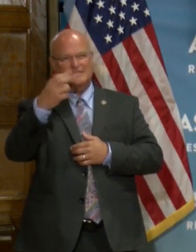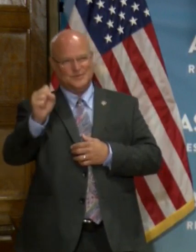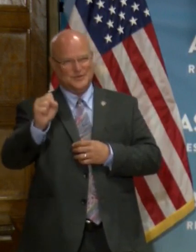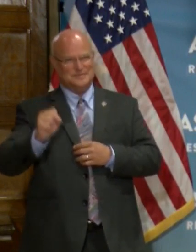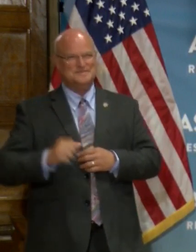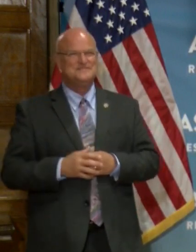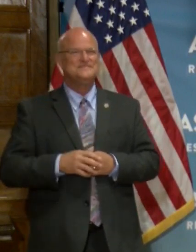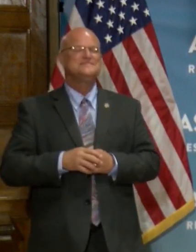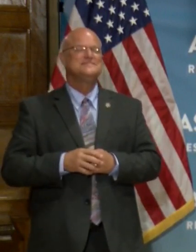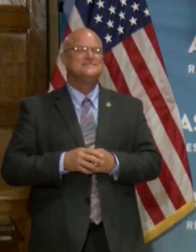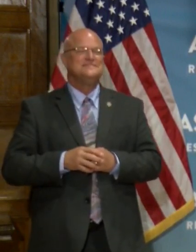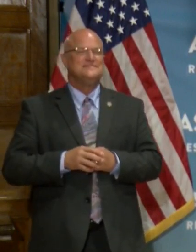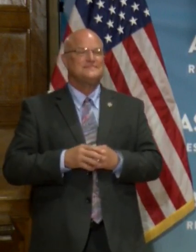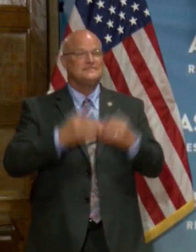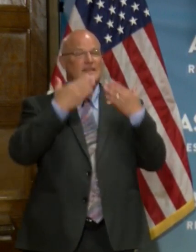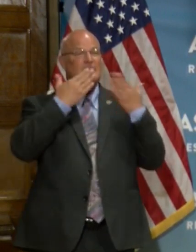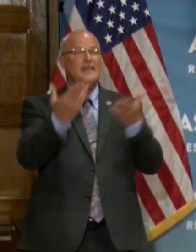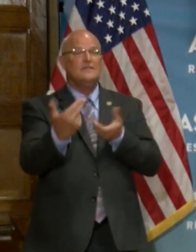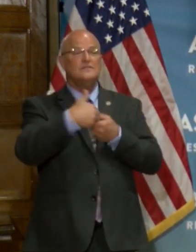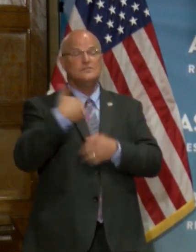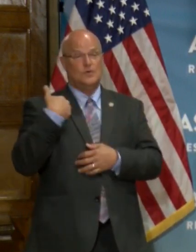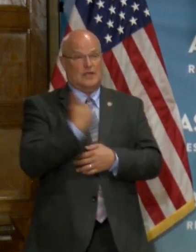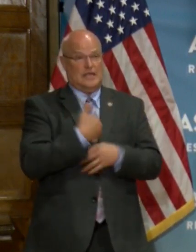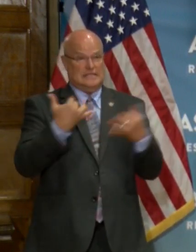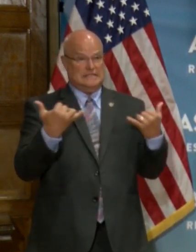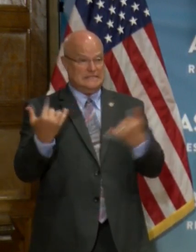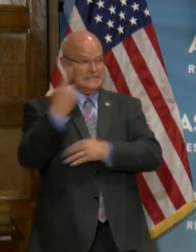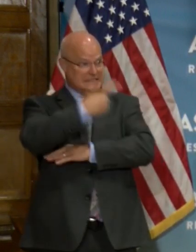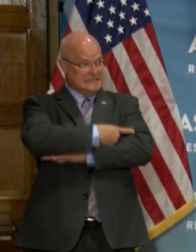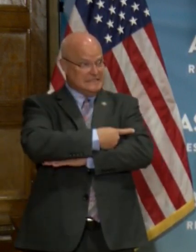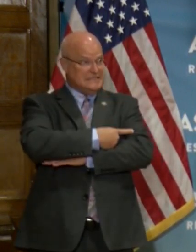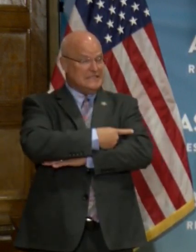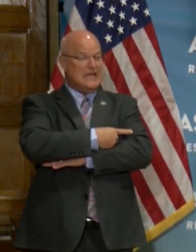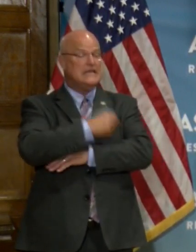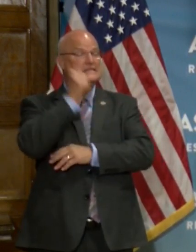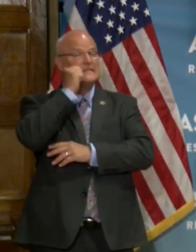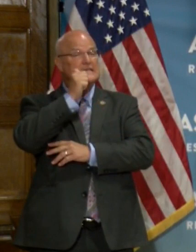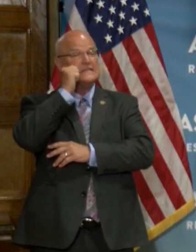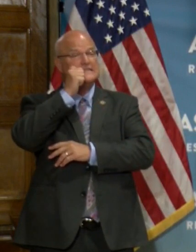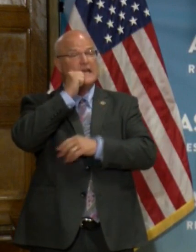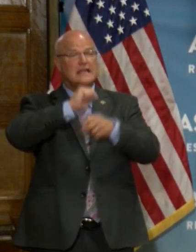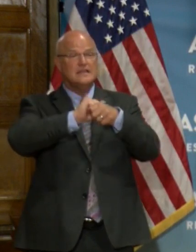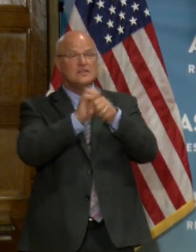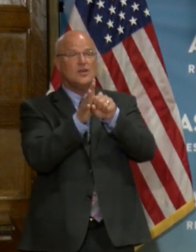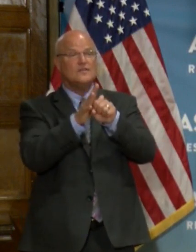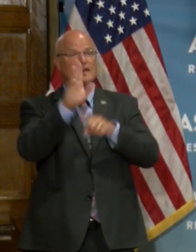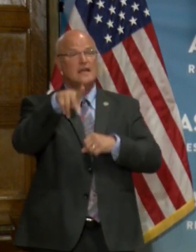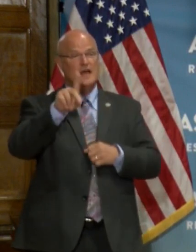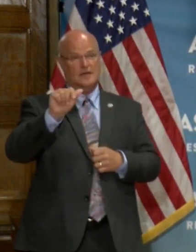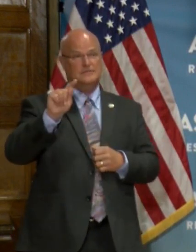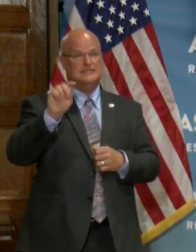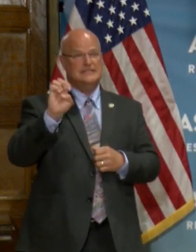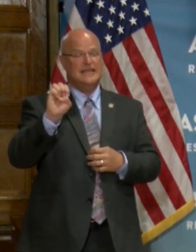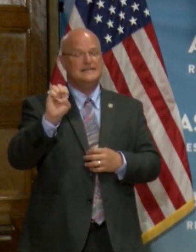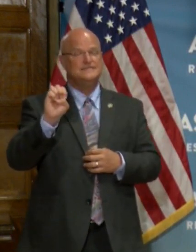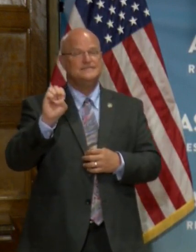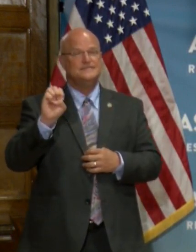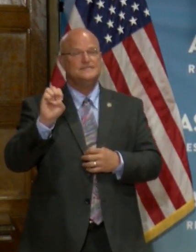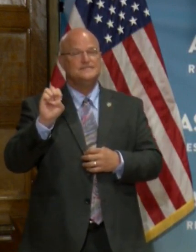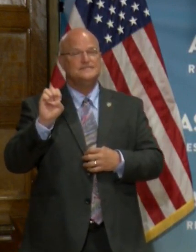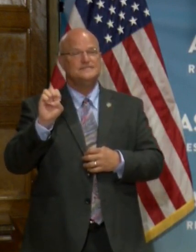School. Thank you for joining us for today's daily COVID-19 update.